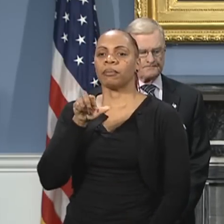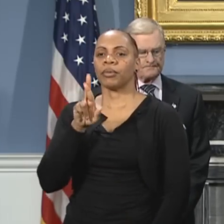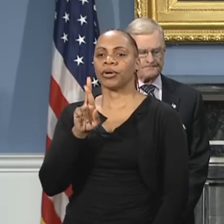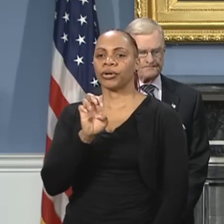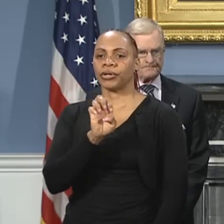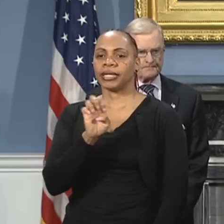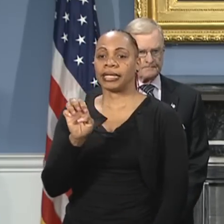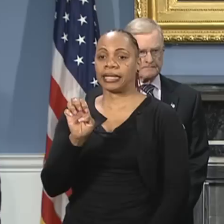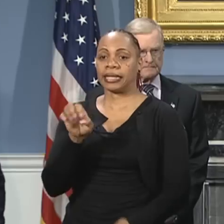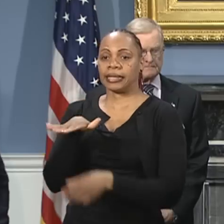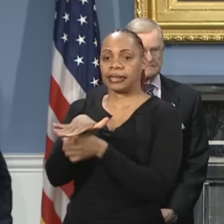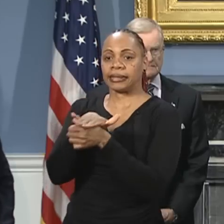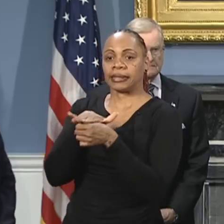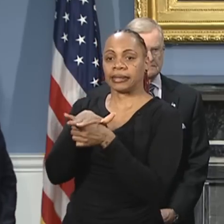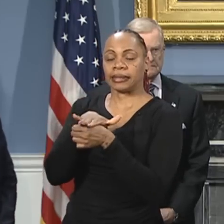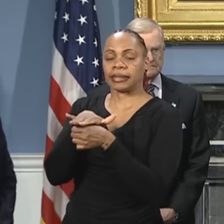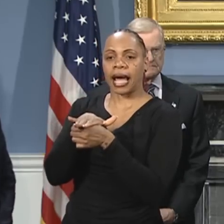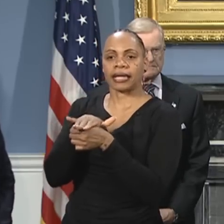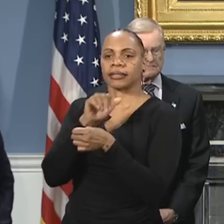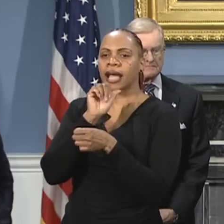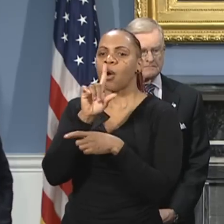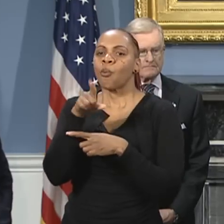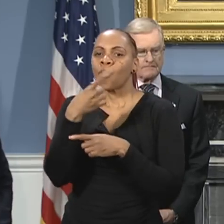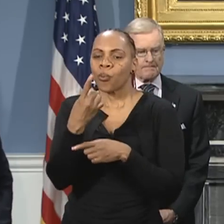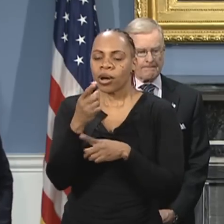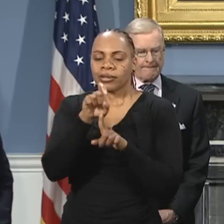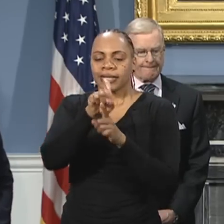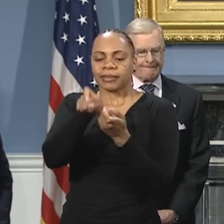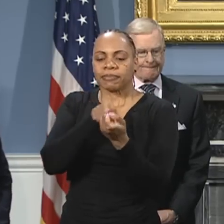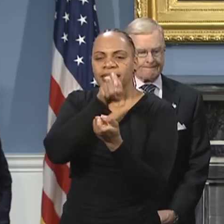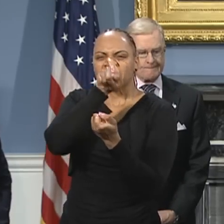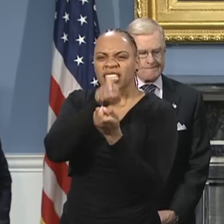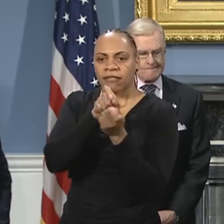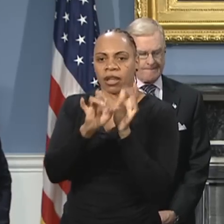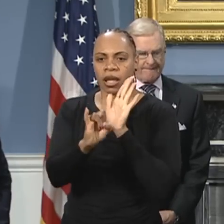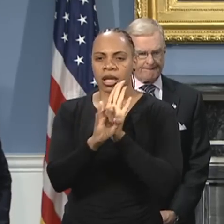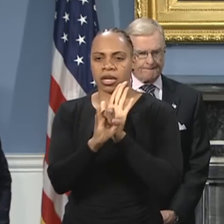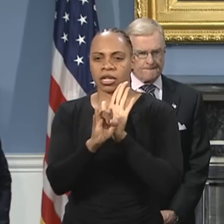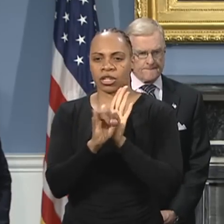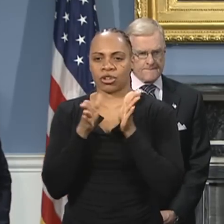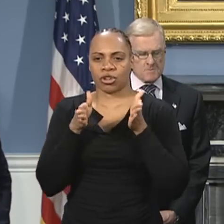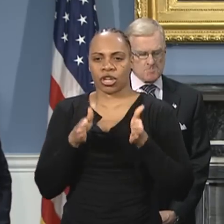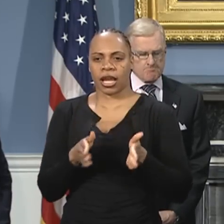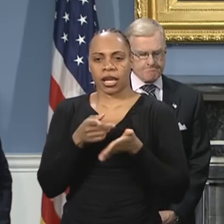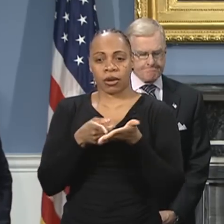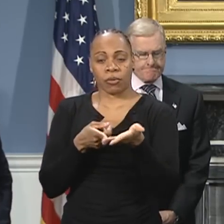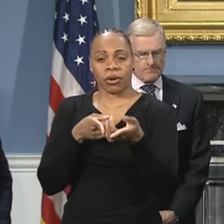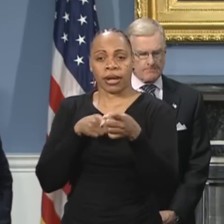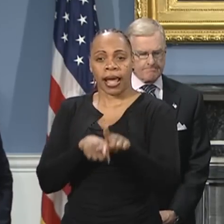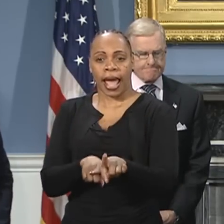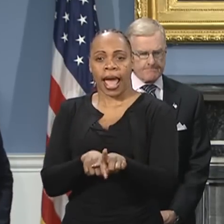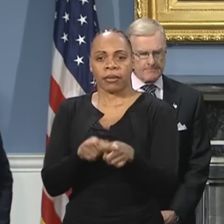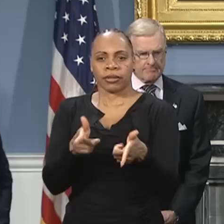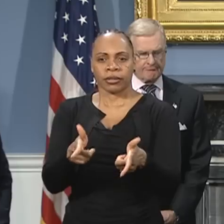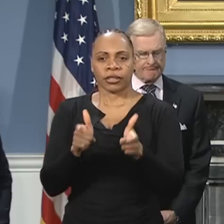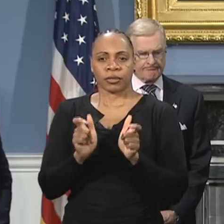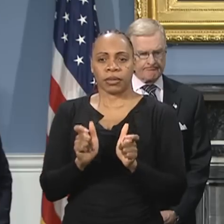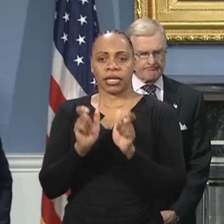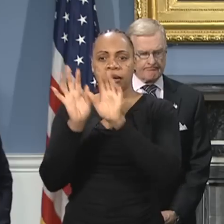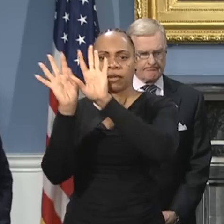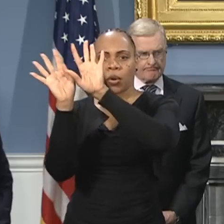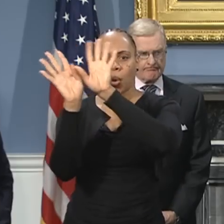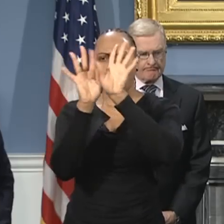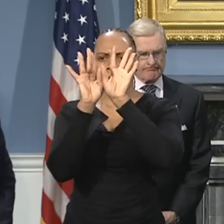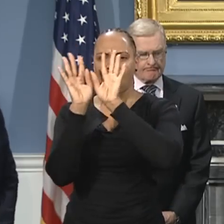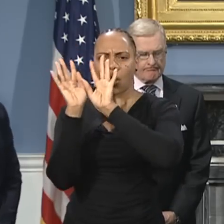specific single indicator. It was, to some extent, what happened with the speed of the storm, to some extent what happened